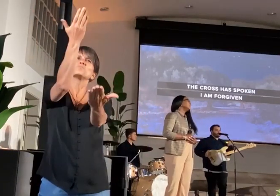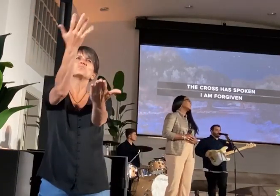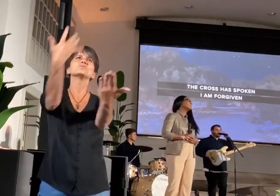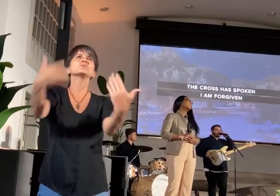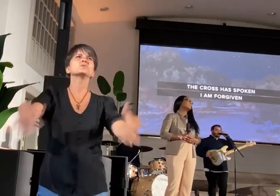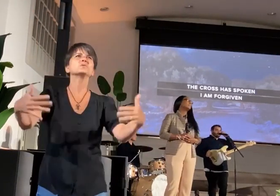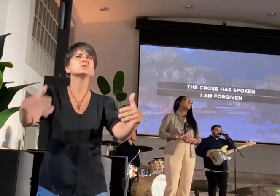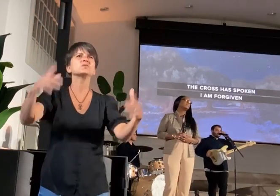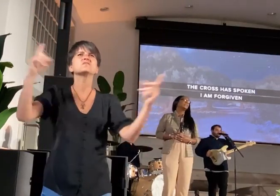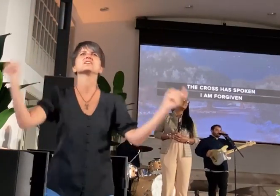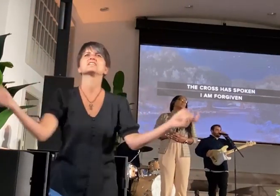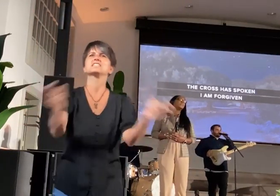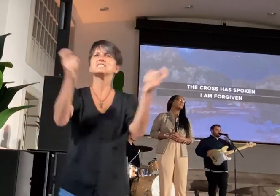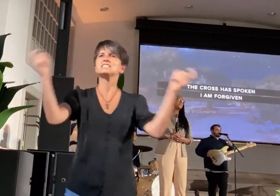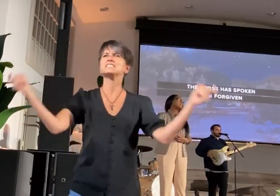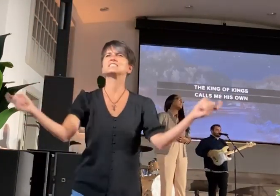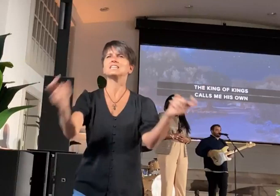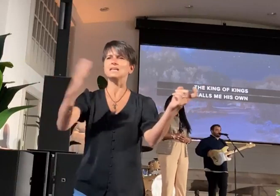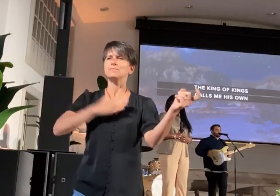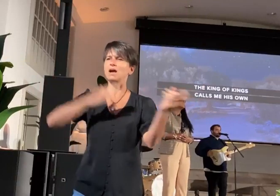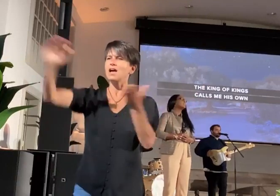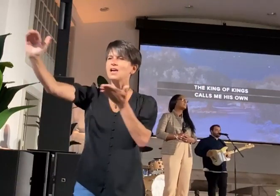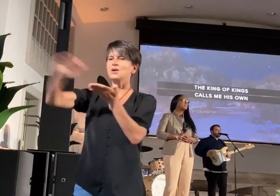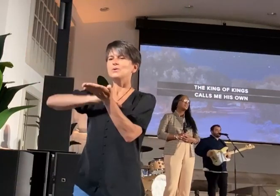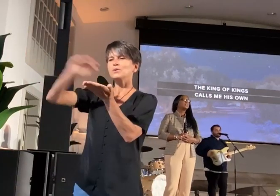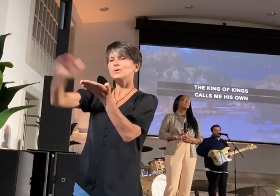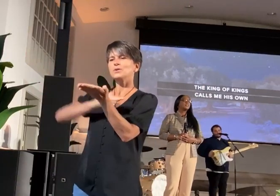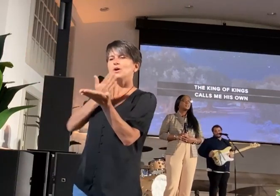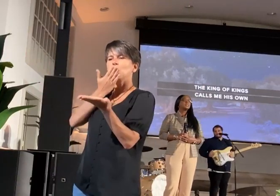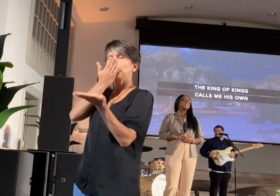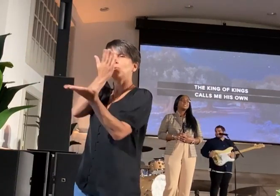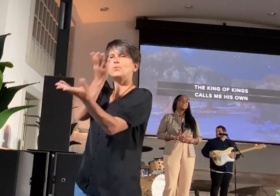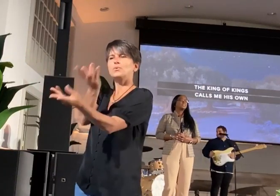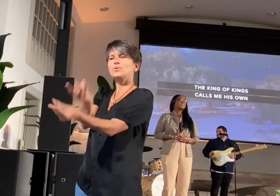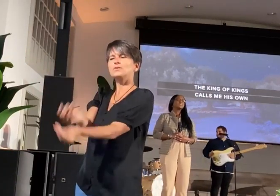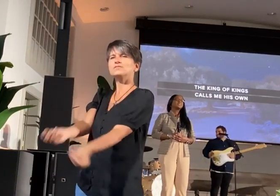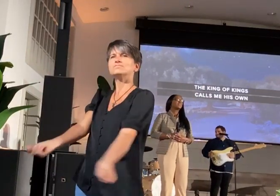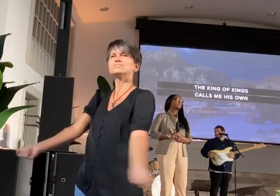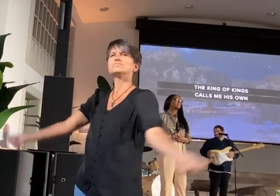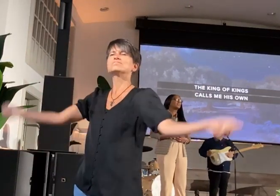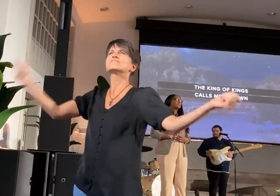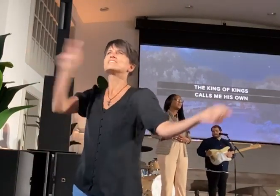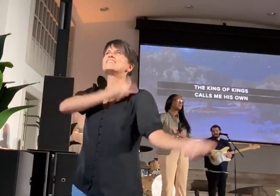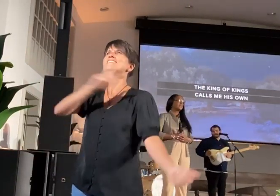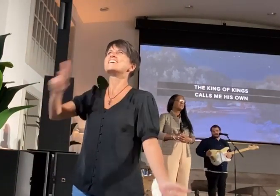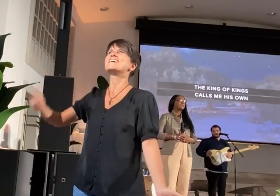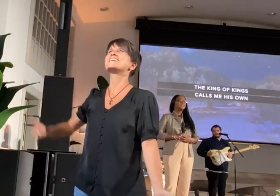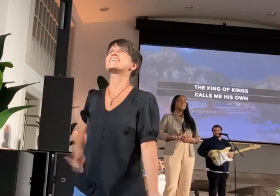Thank you.